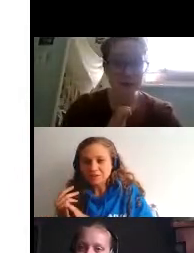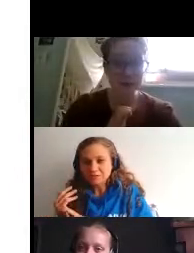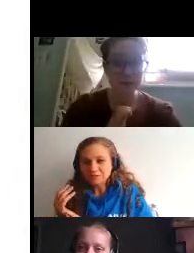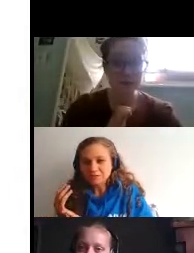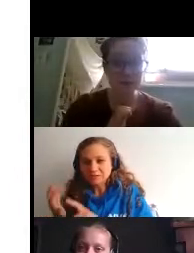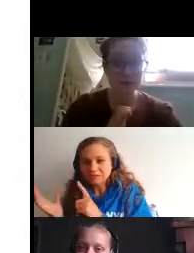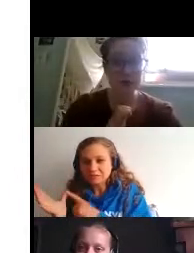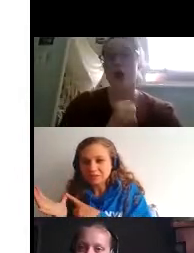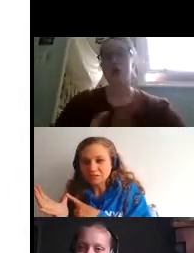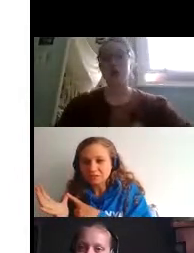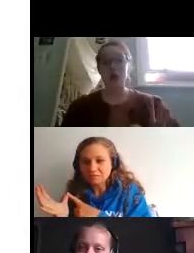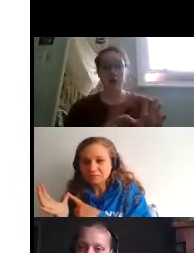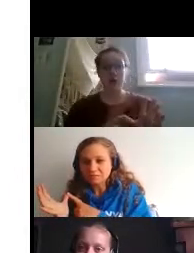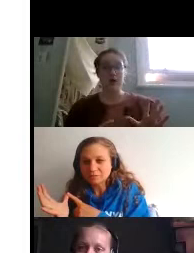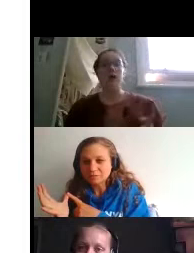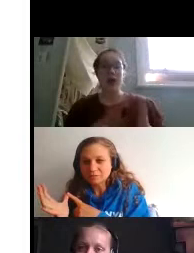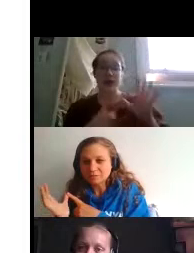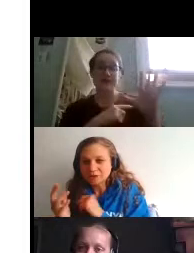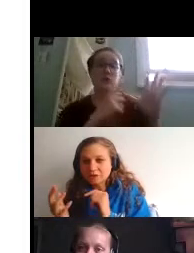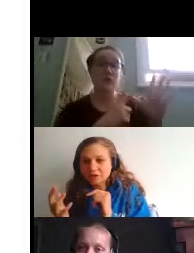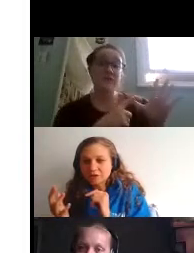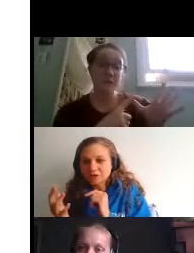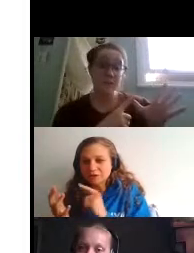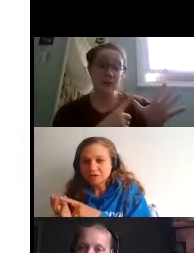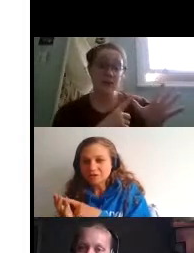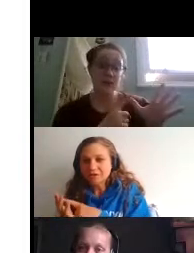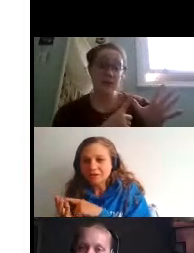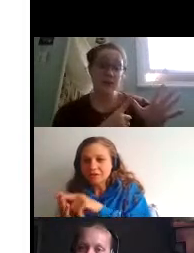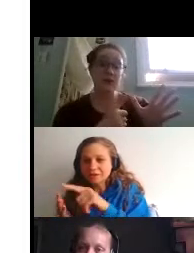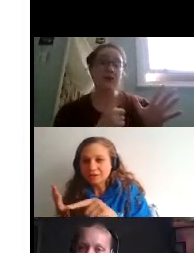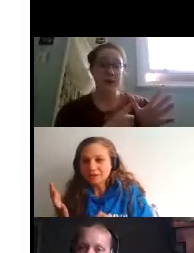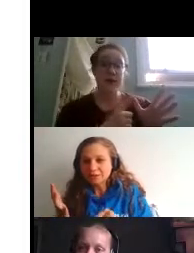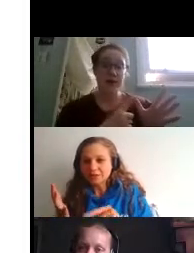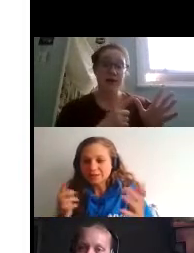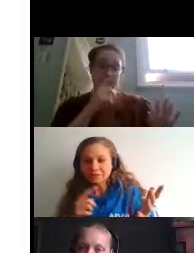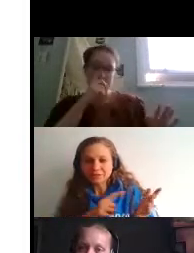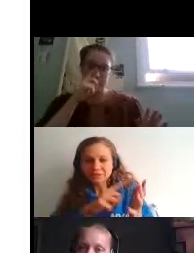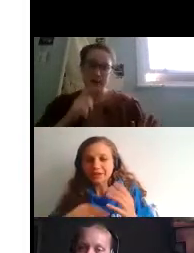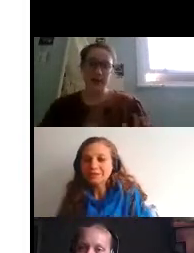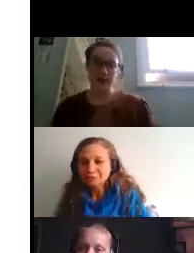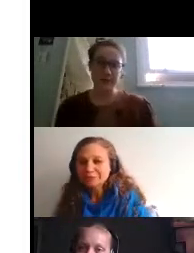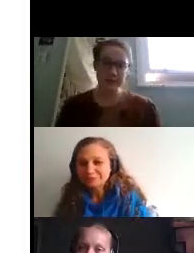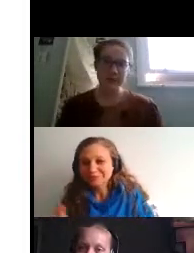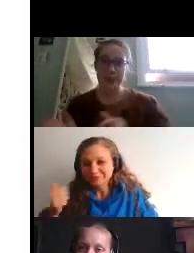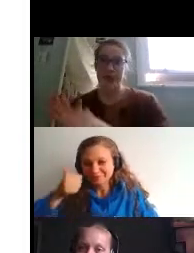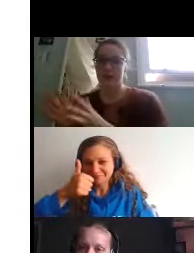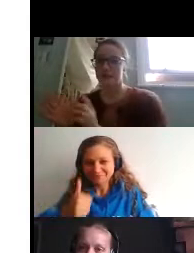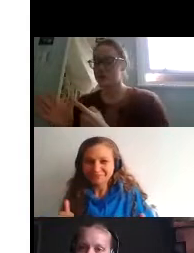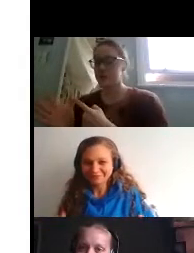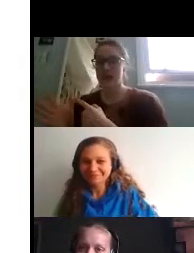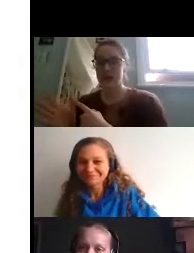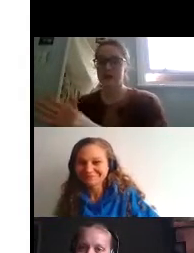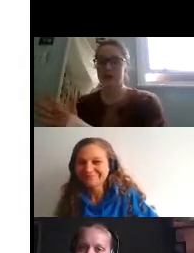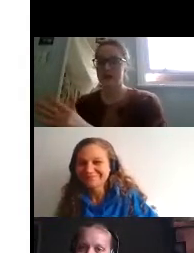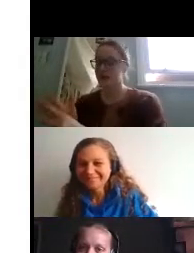A your little finger rather than your thumb? A is through your thumb. Oh, okay, so you go that way. Whereas, okay, cool. Yeah, so